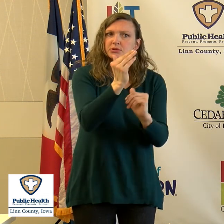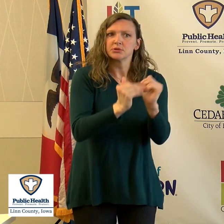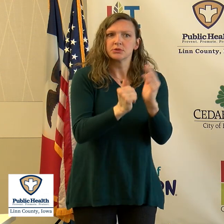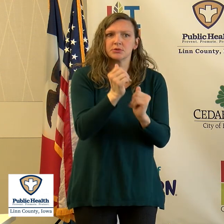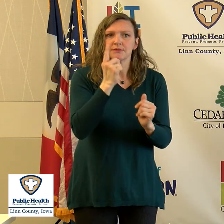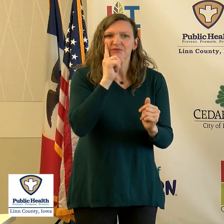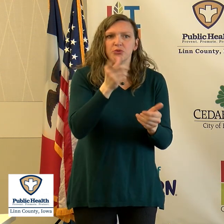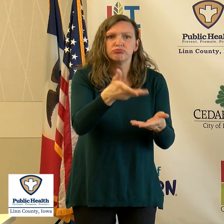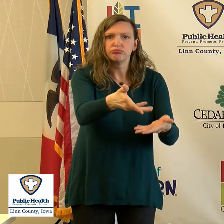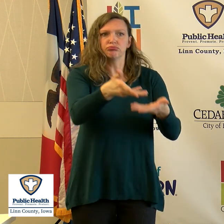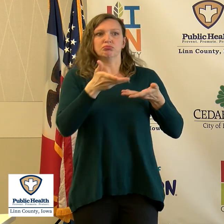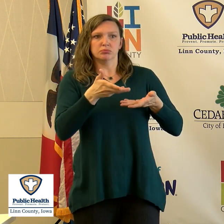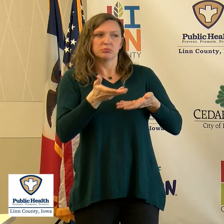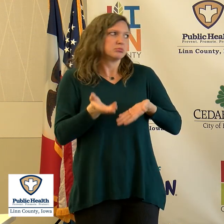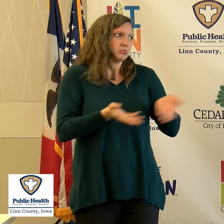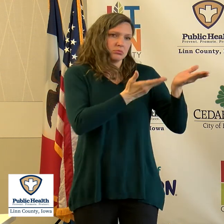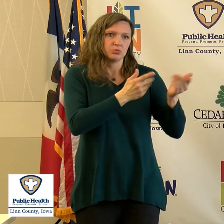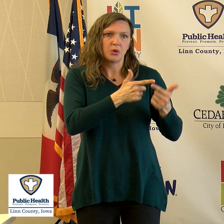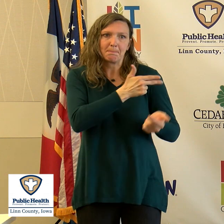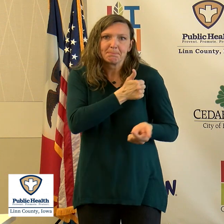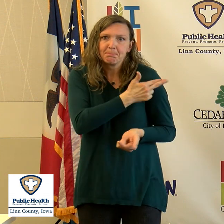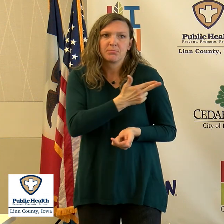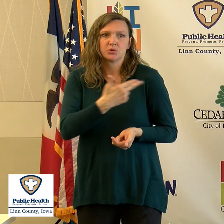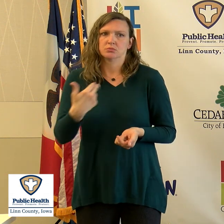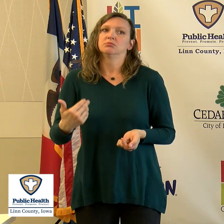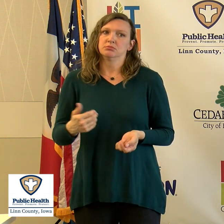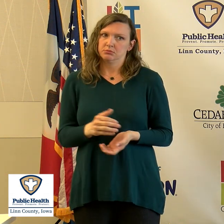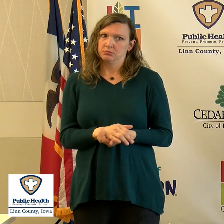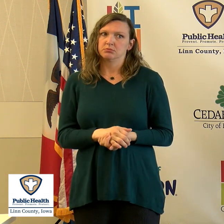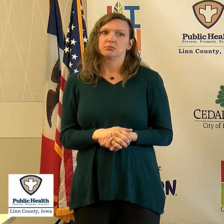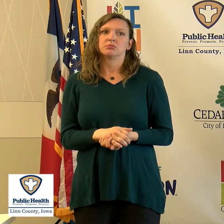protect the staff, and so everything we're doing is over the phone.